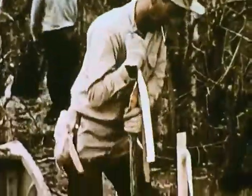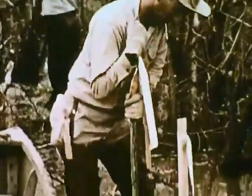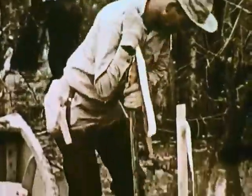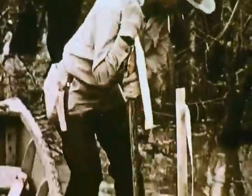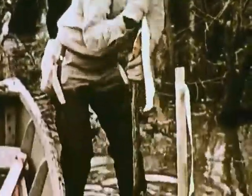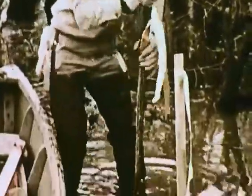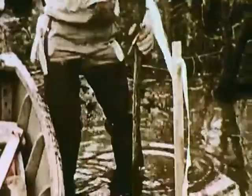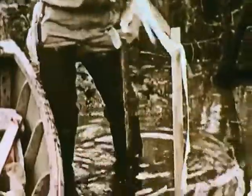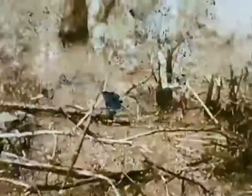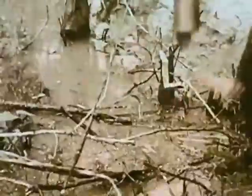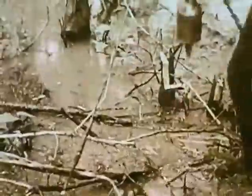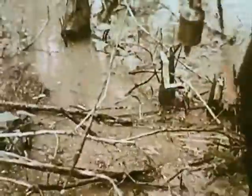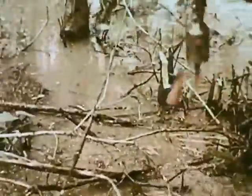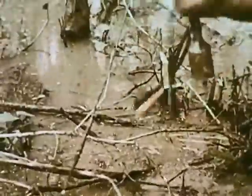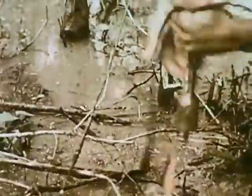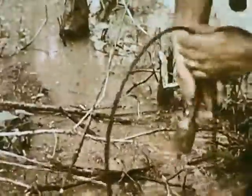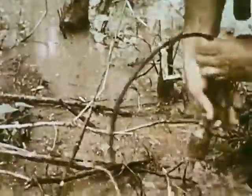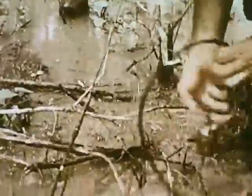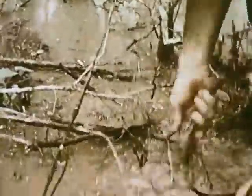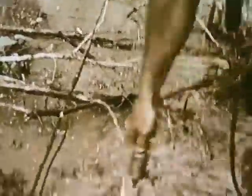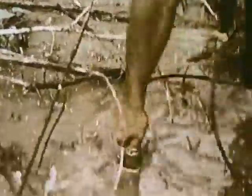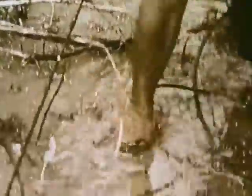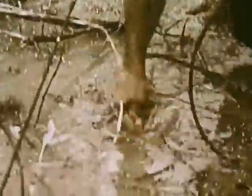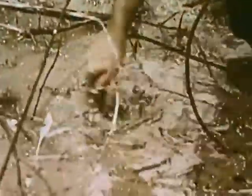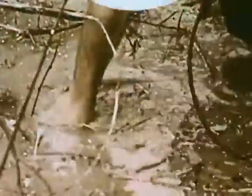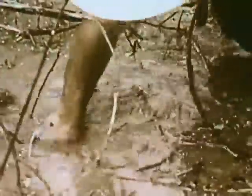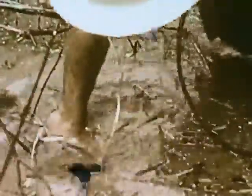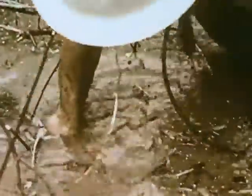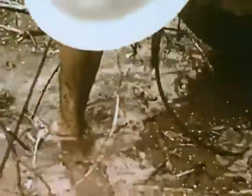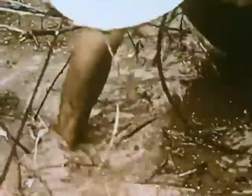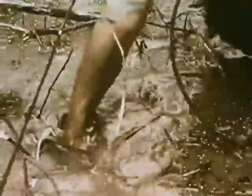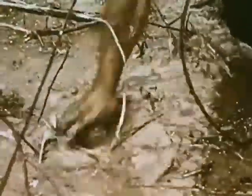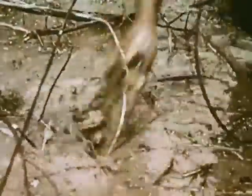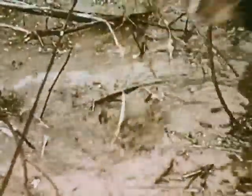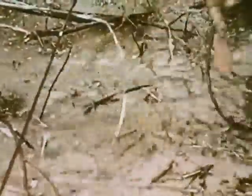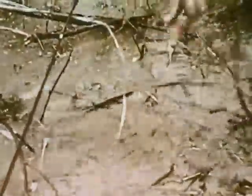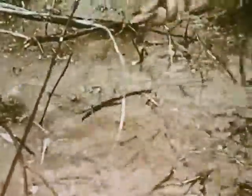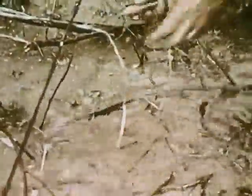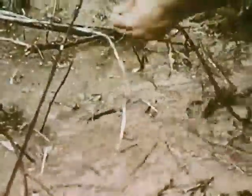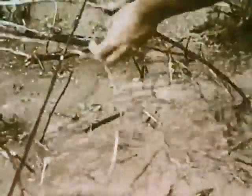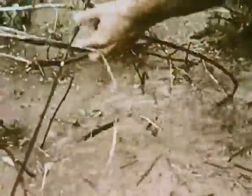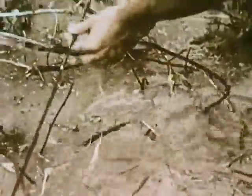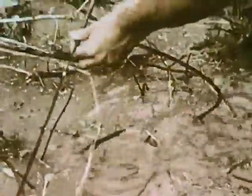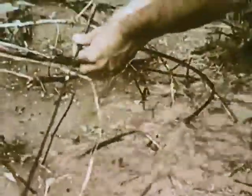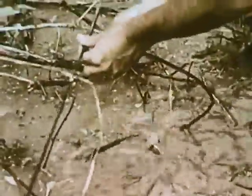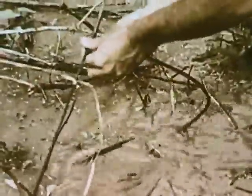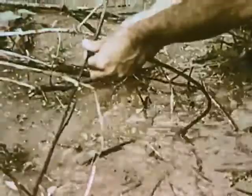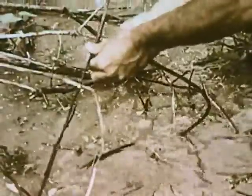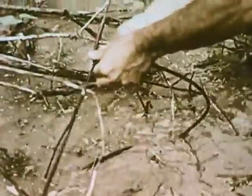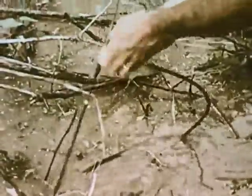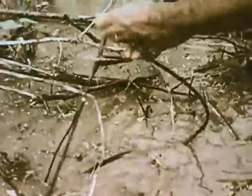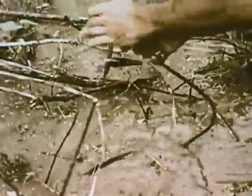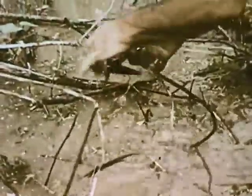that generations may be assured of the vital natural resource, oil, to meet their needs. Thus,